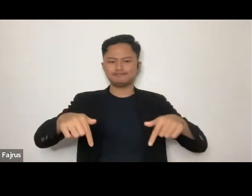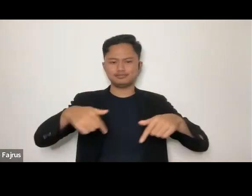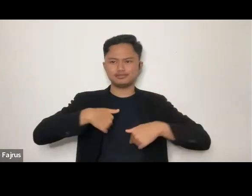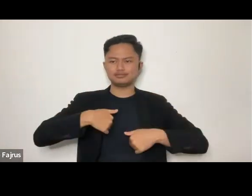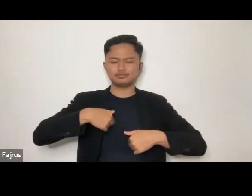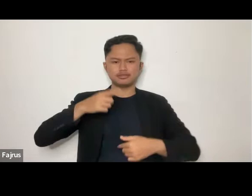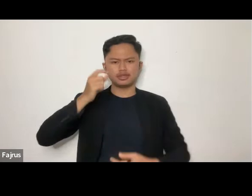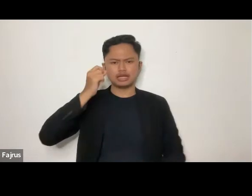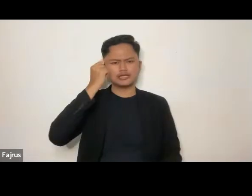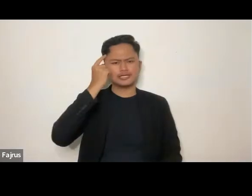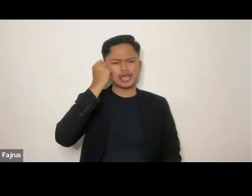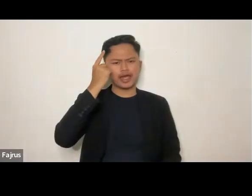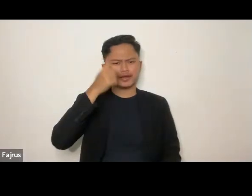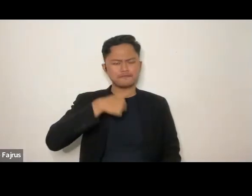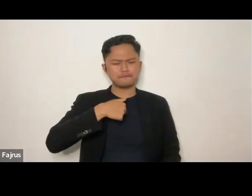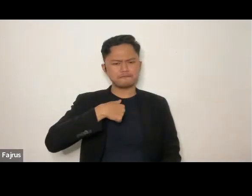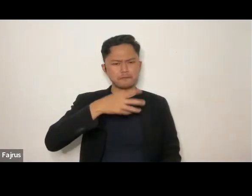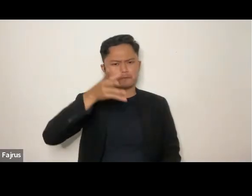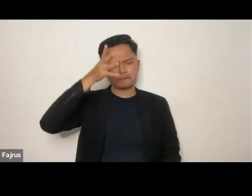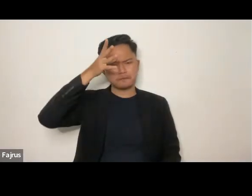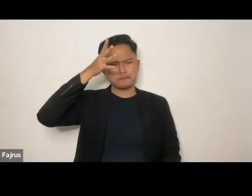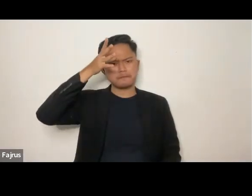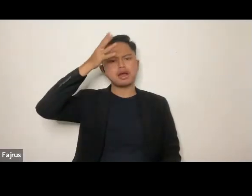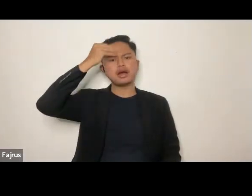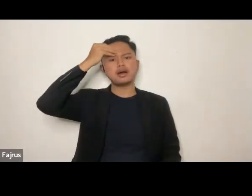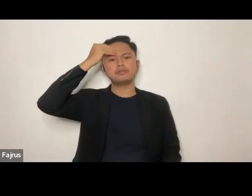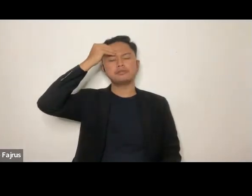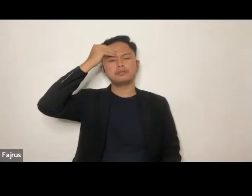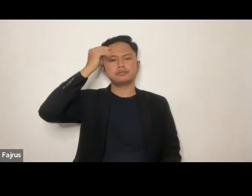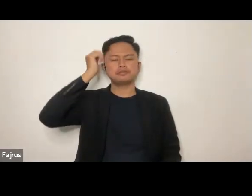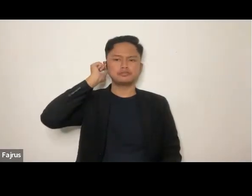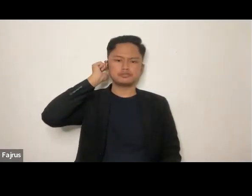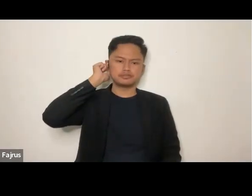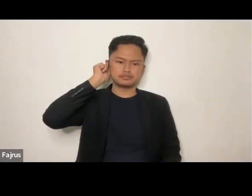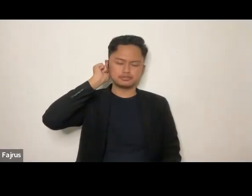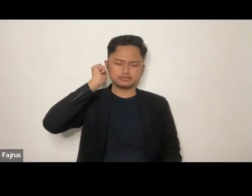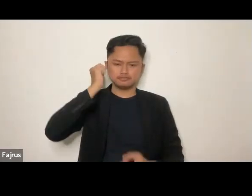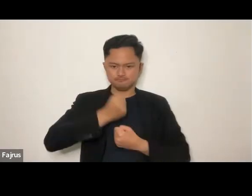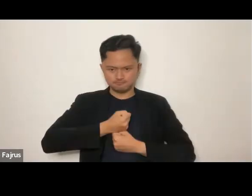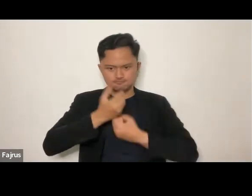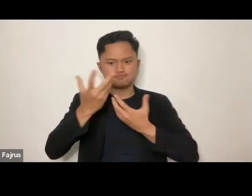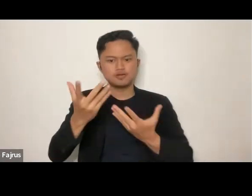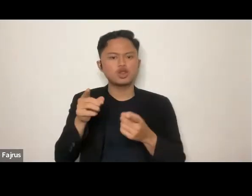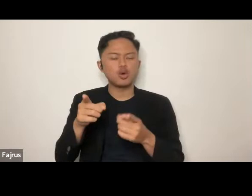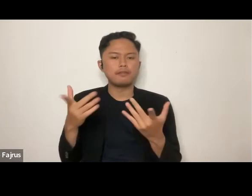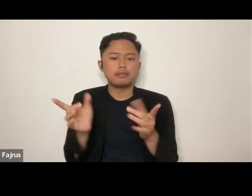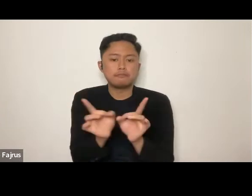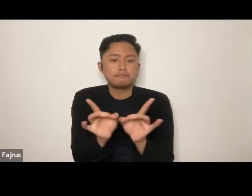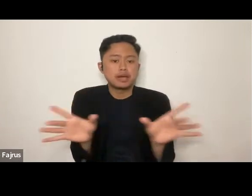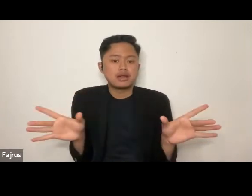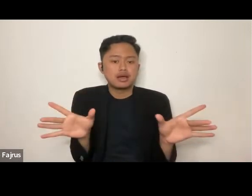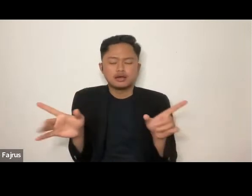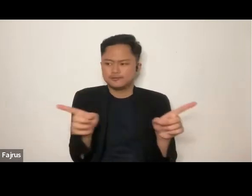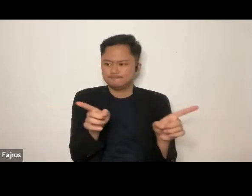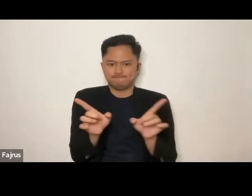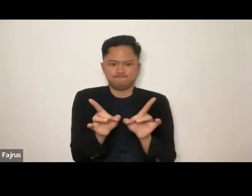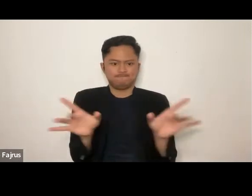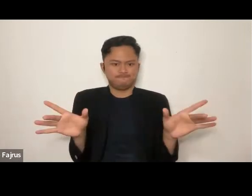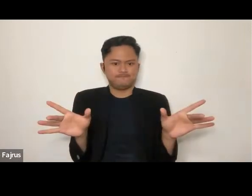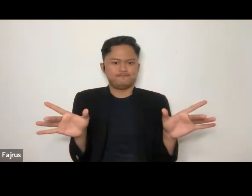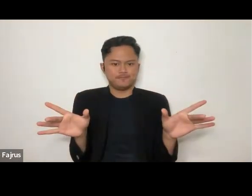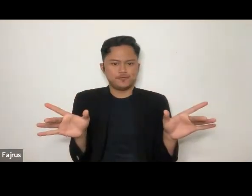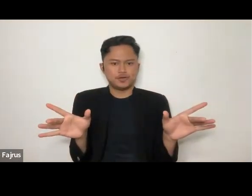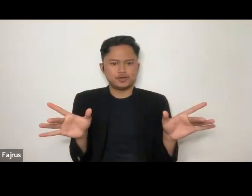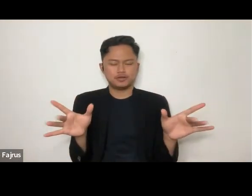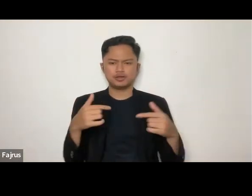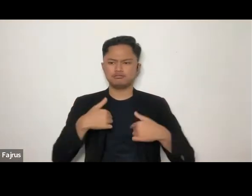understand about the freedom of expression and the difference that I used to experience when I was